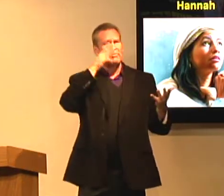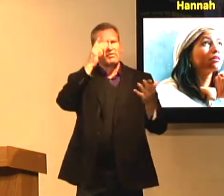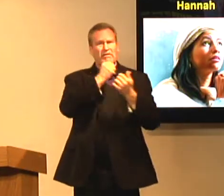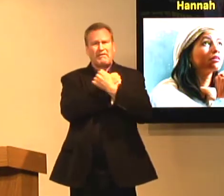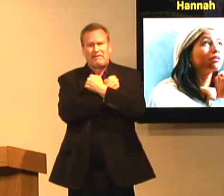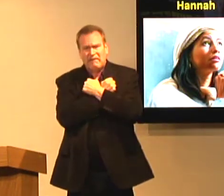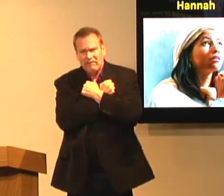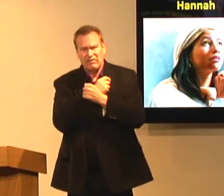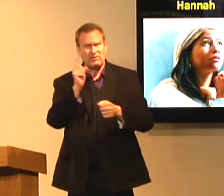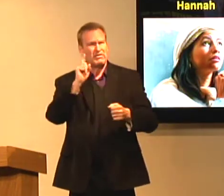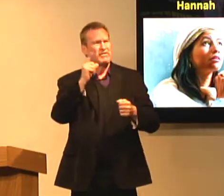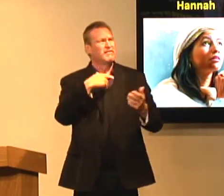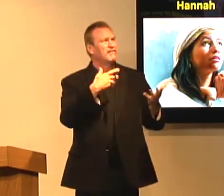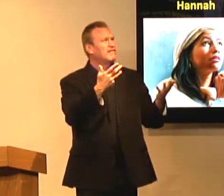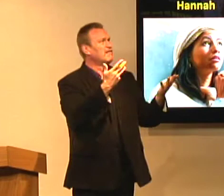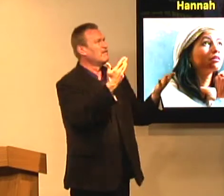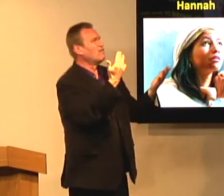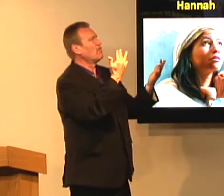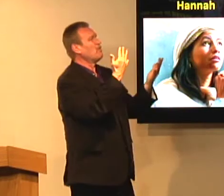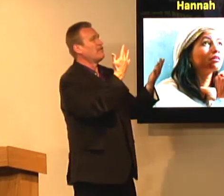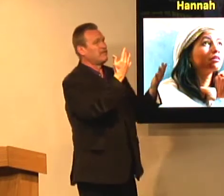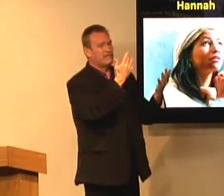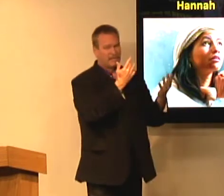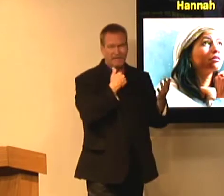And it's like, where is God's love for me?